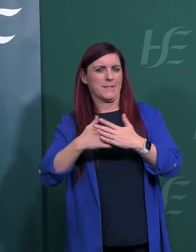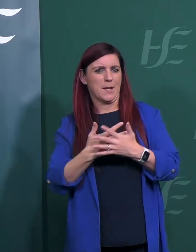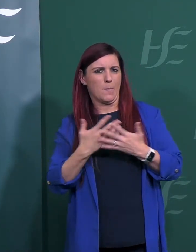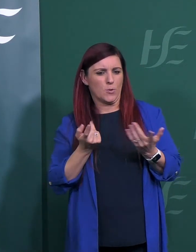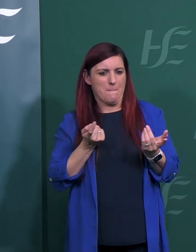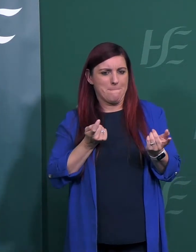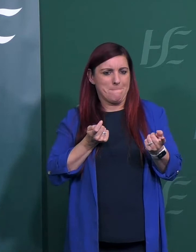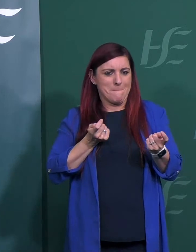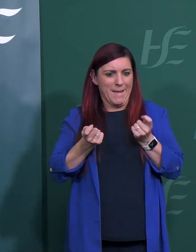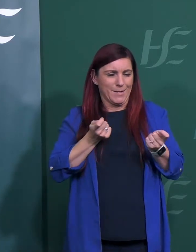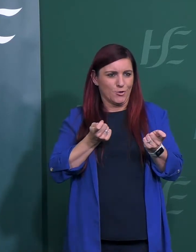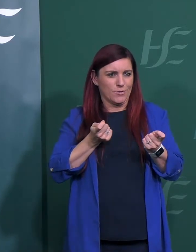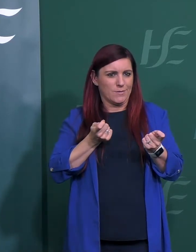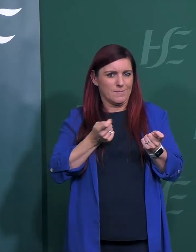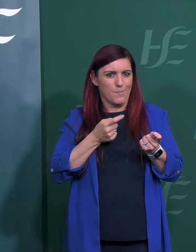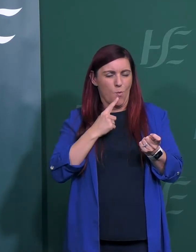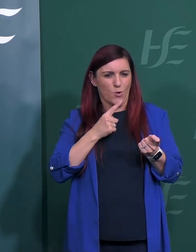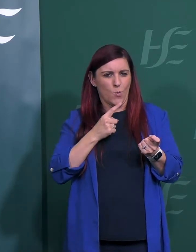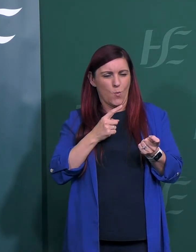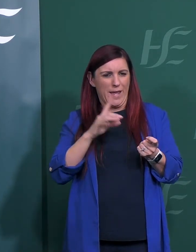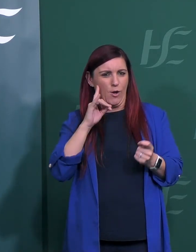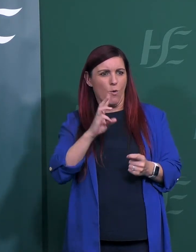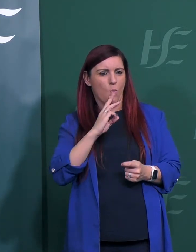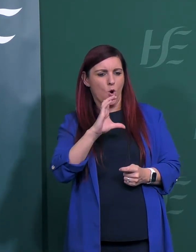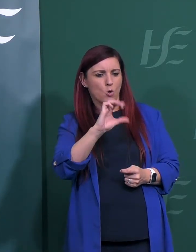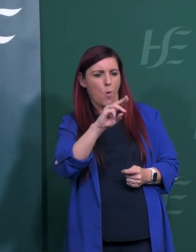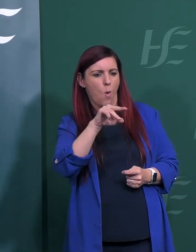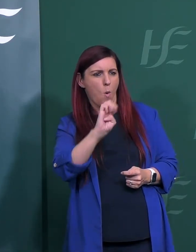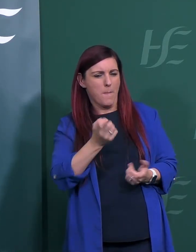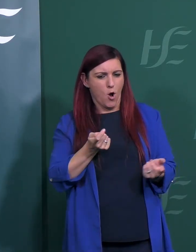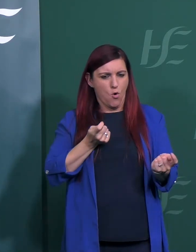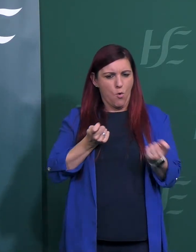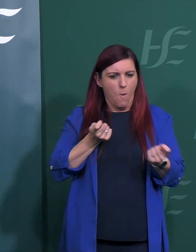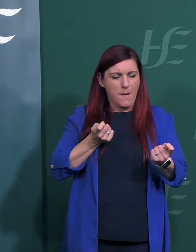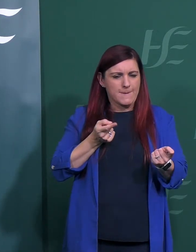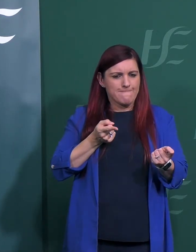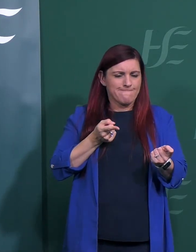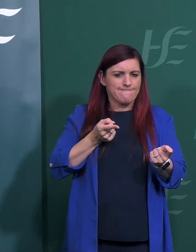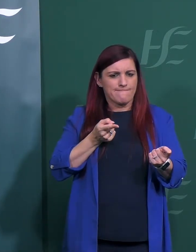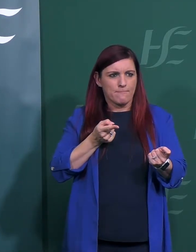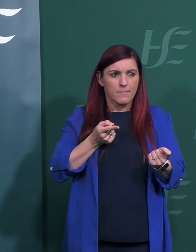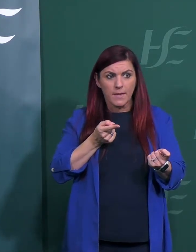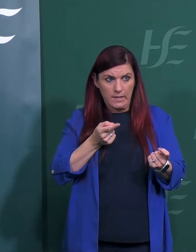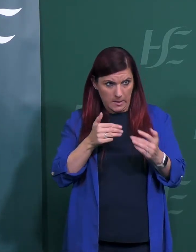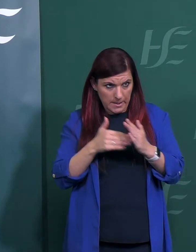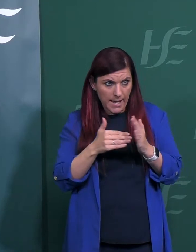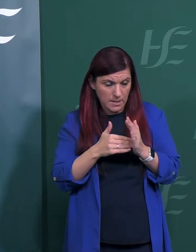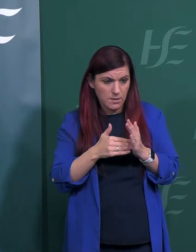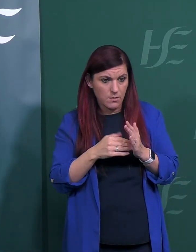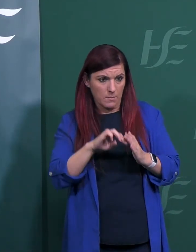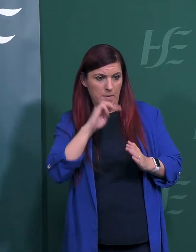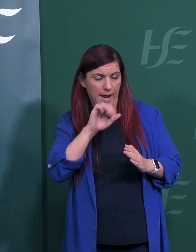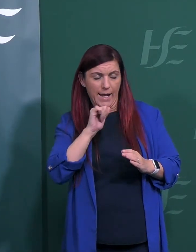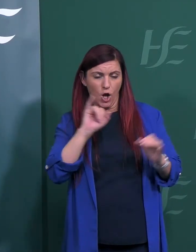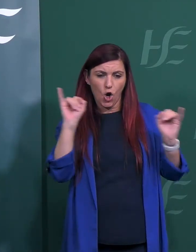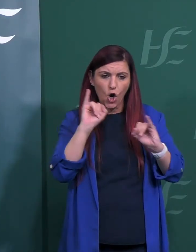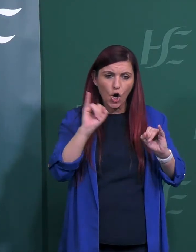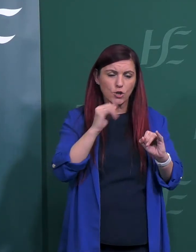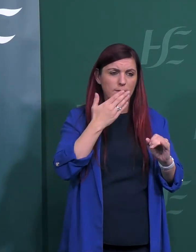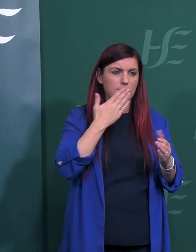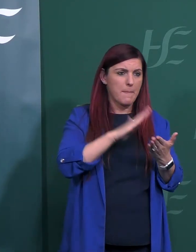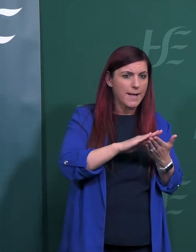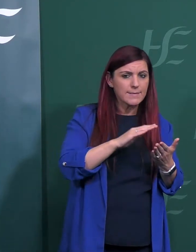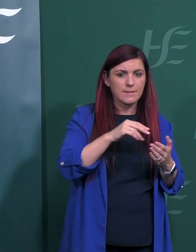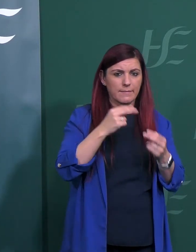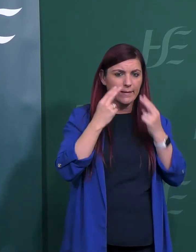we interpret as coping. Because we are coping with, we're meeting the urgent demands and needs that come at us. We're meeting the